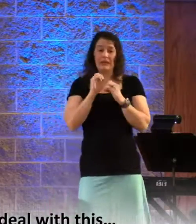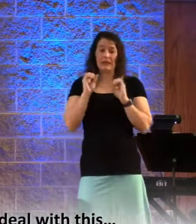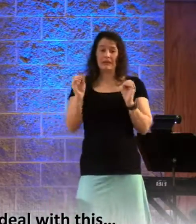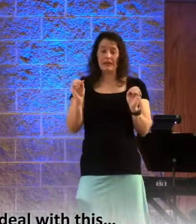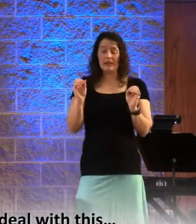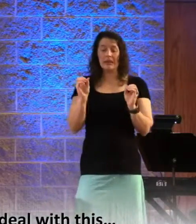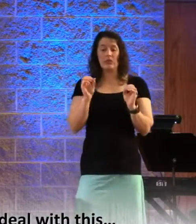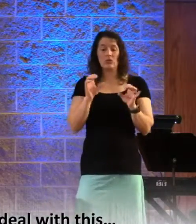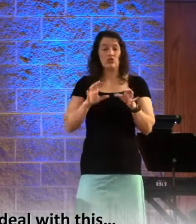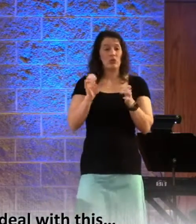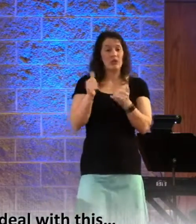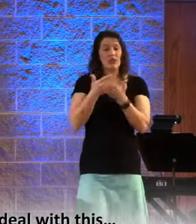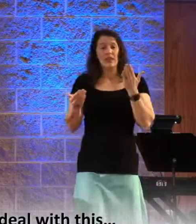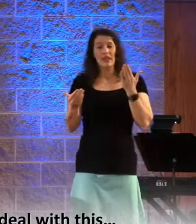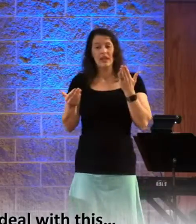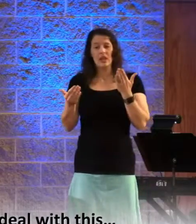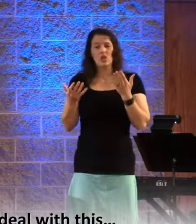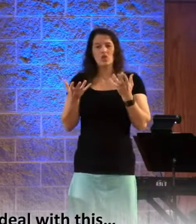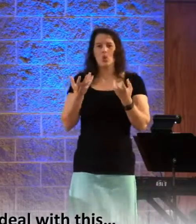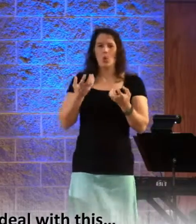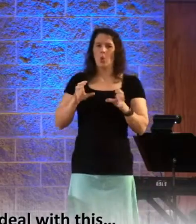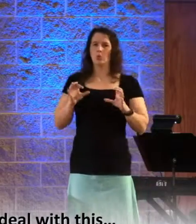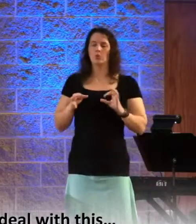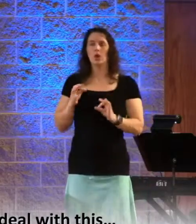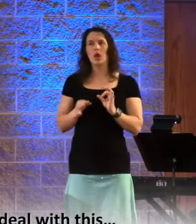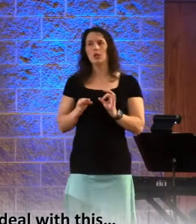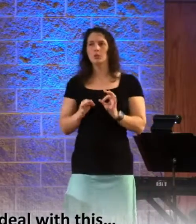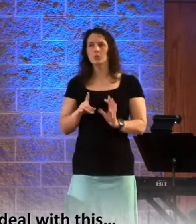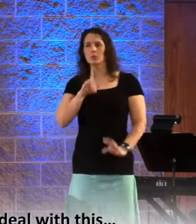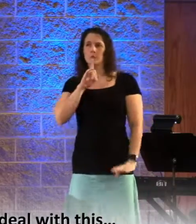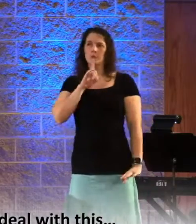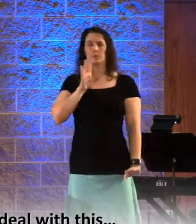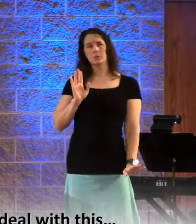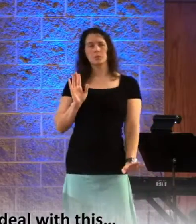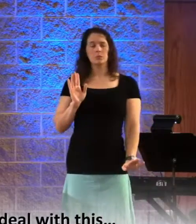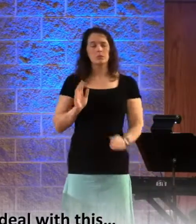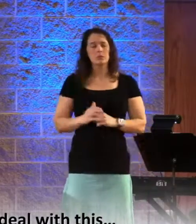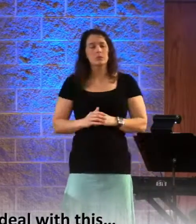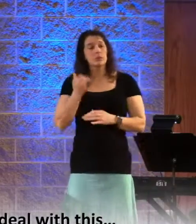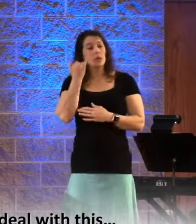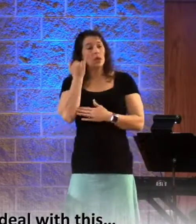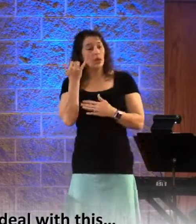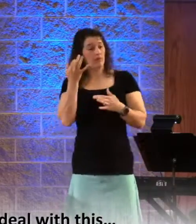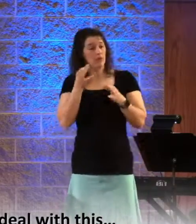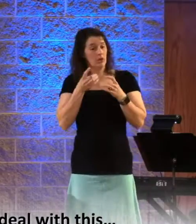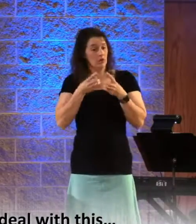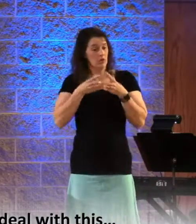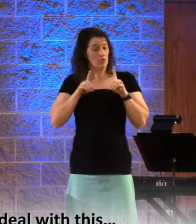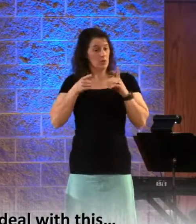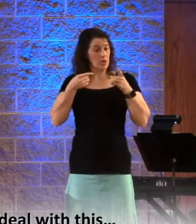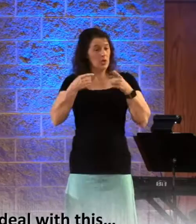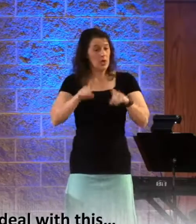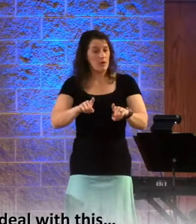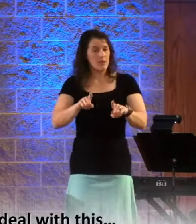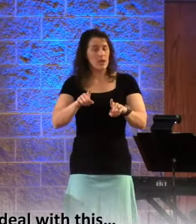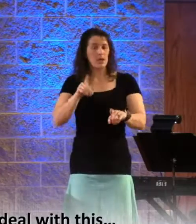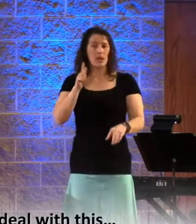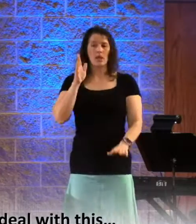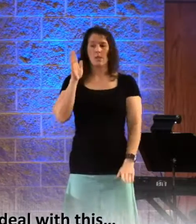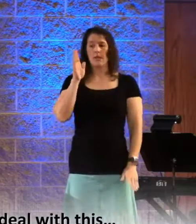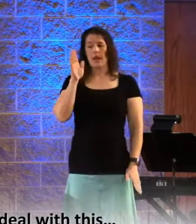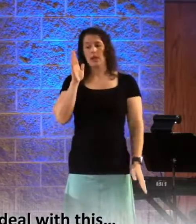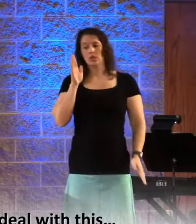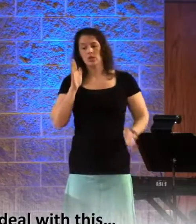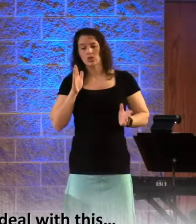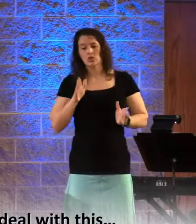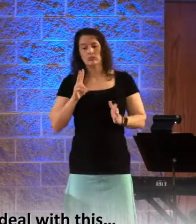look judgmental. And if a divorce does occur, well, then the pastor just kind of looks the other way, or the church